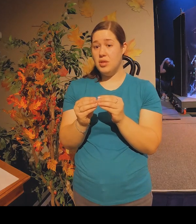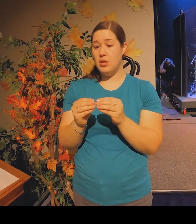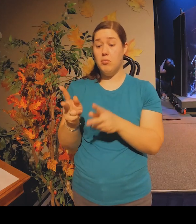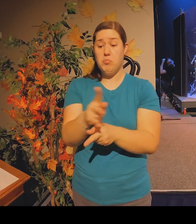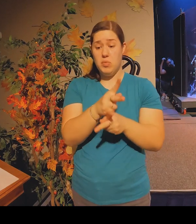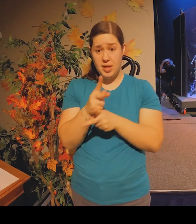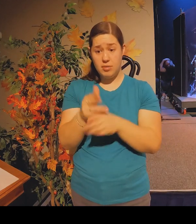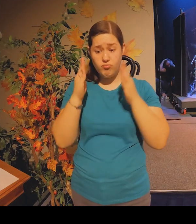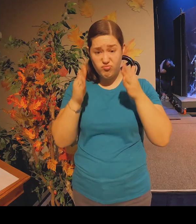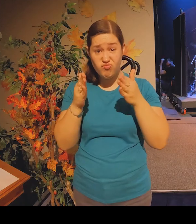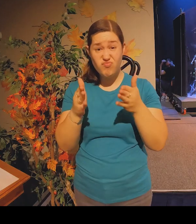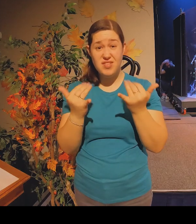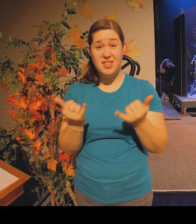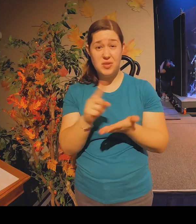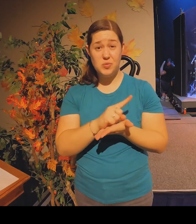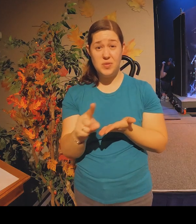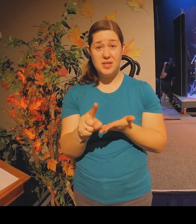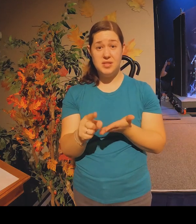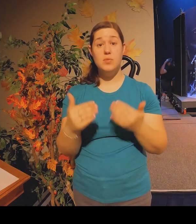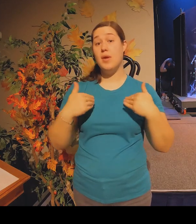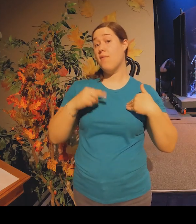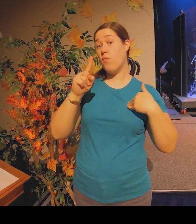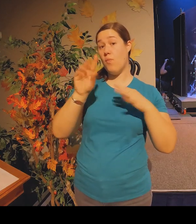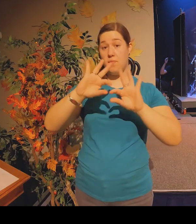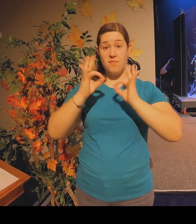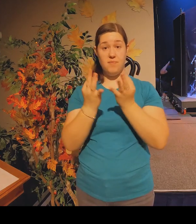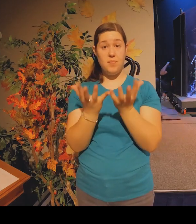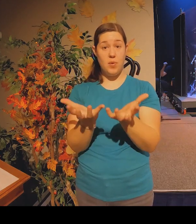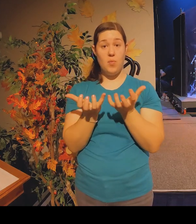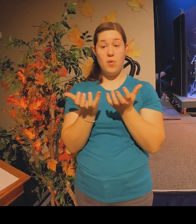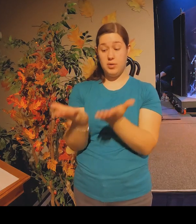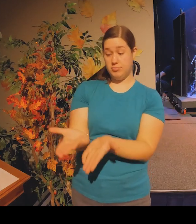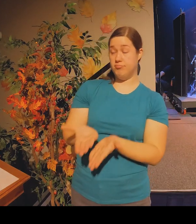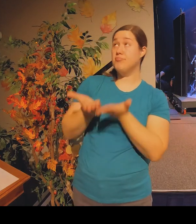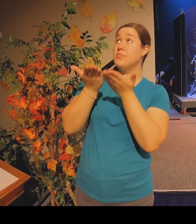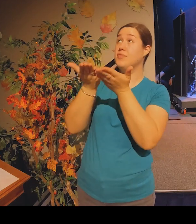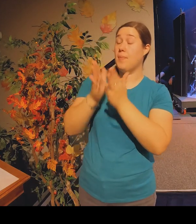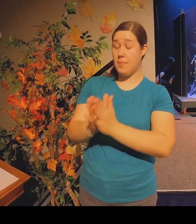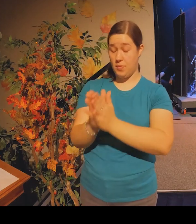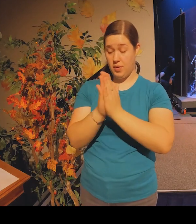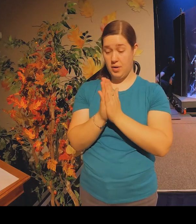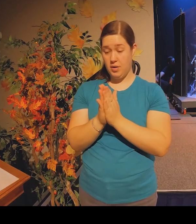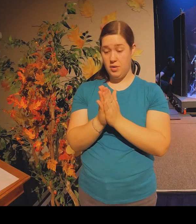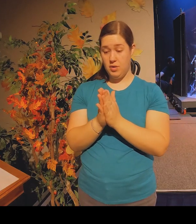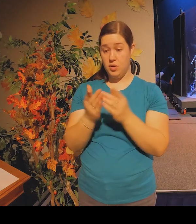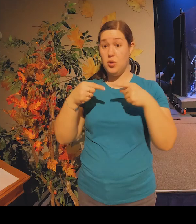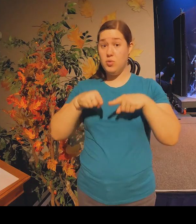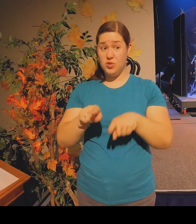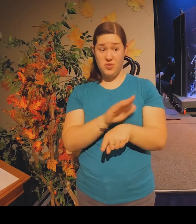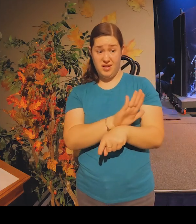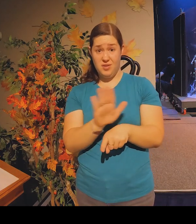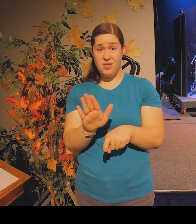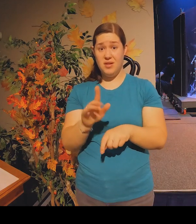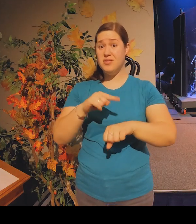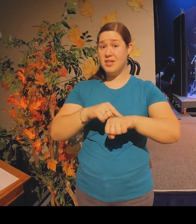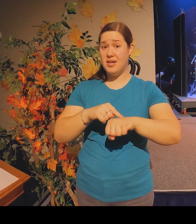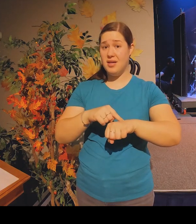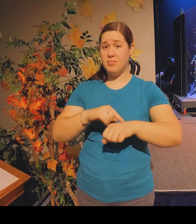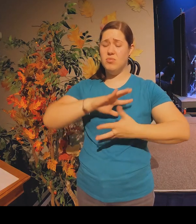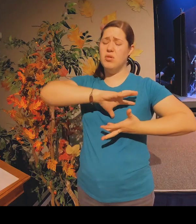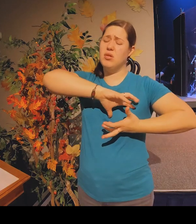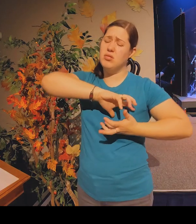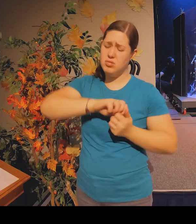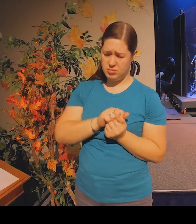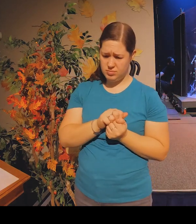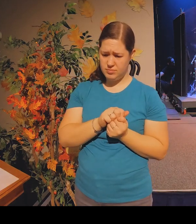this week. And so with that, we have one family that we want to lift up in prayer during their time of grief. So we want to lift up the family